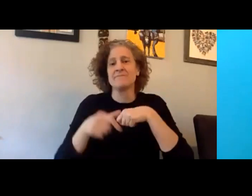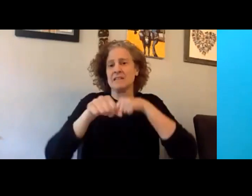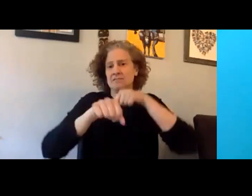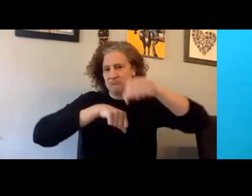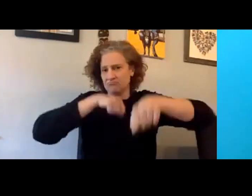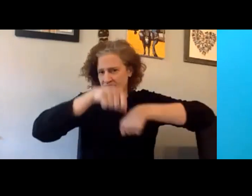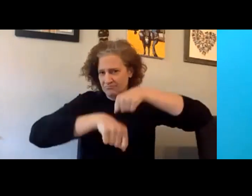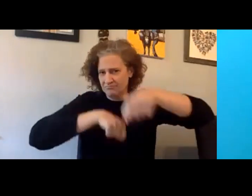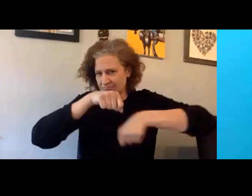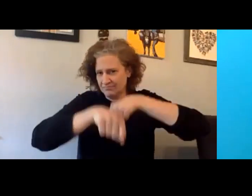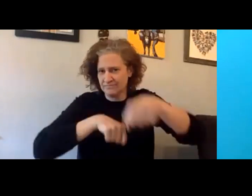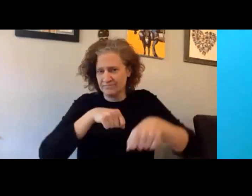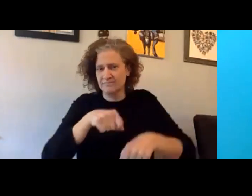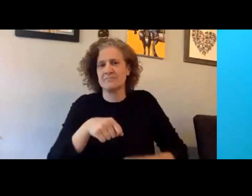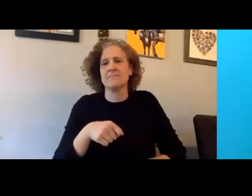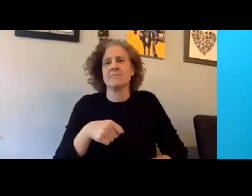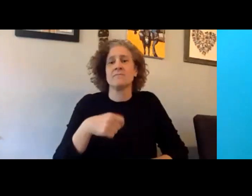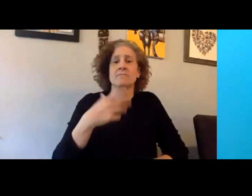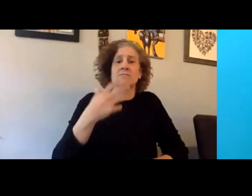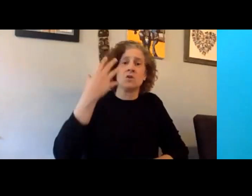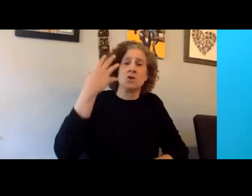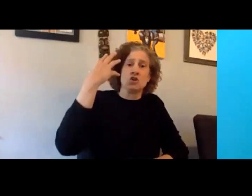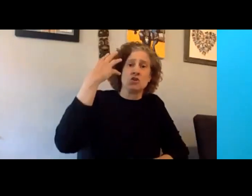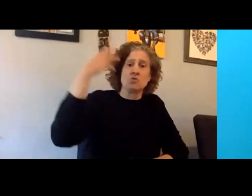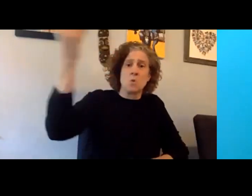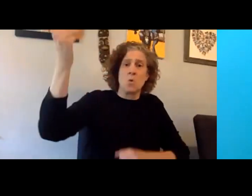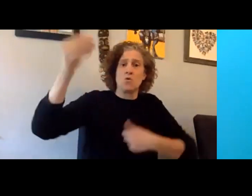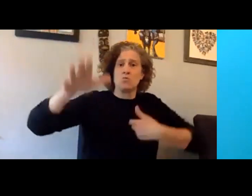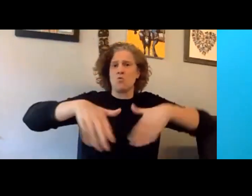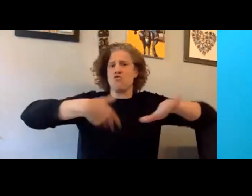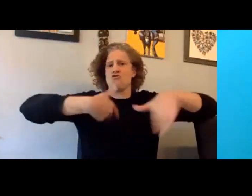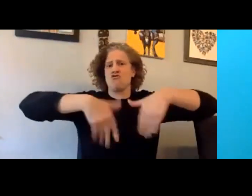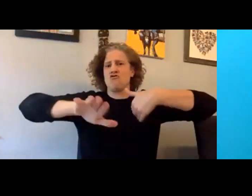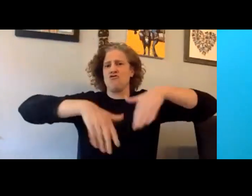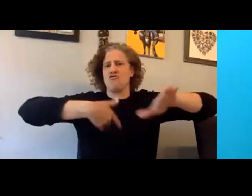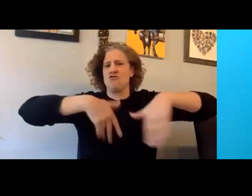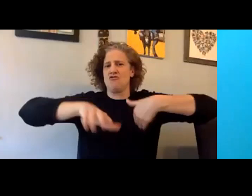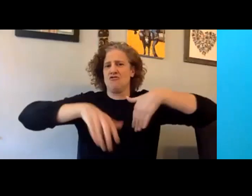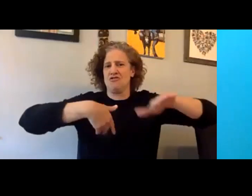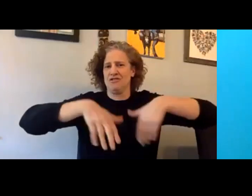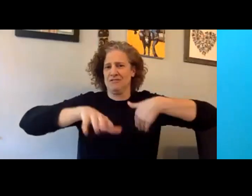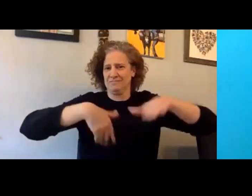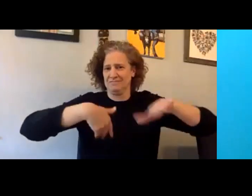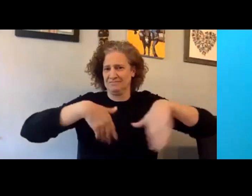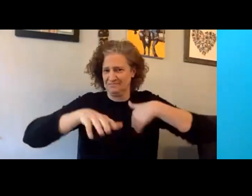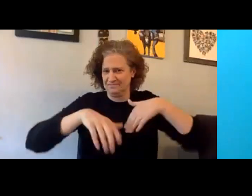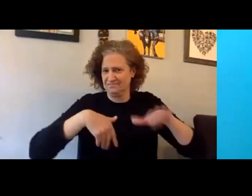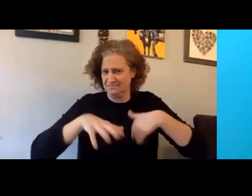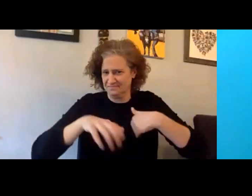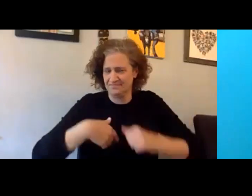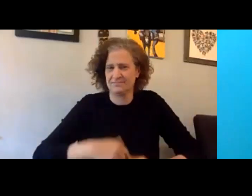Video games. Bike ride. Go out for a walk.